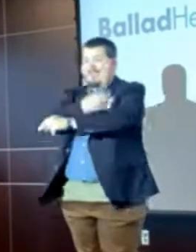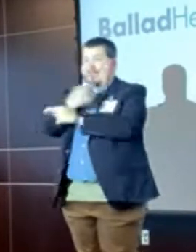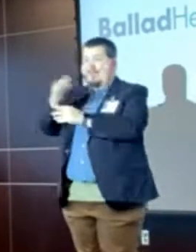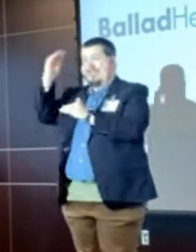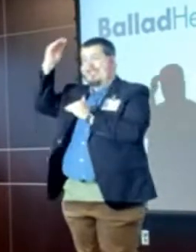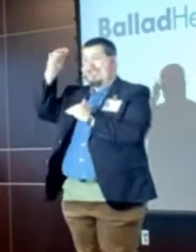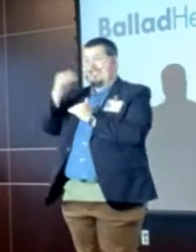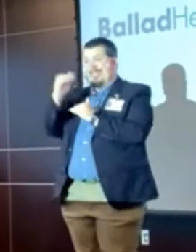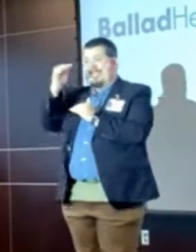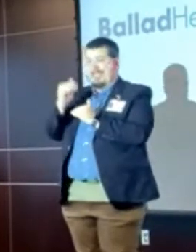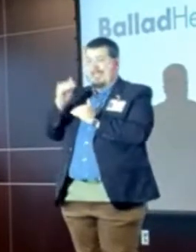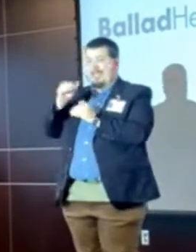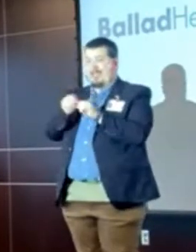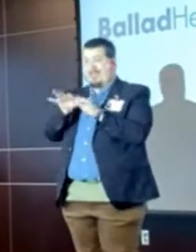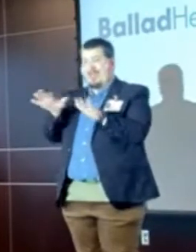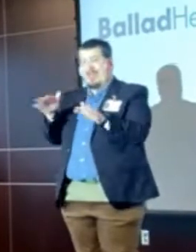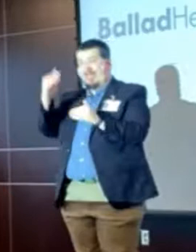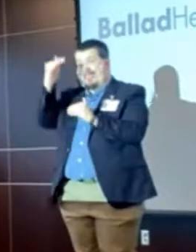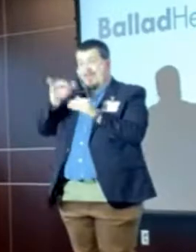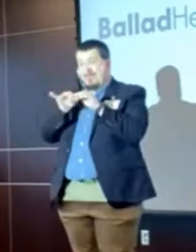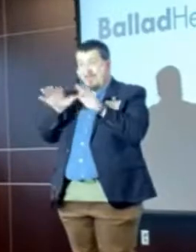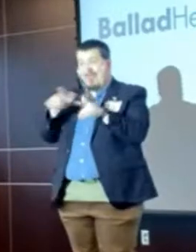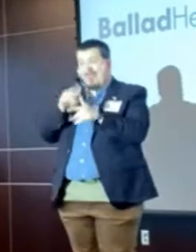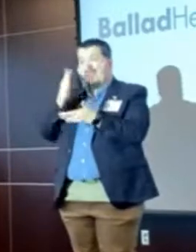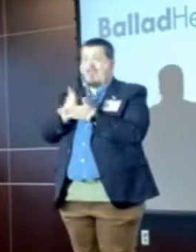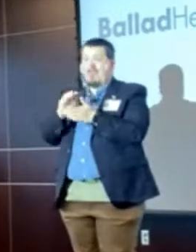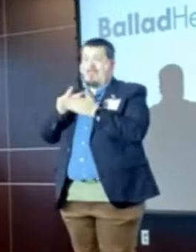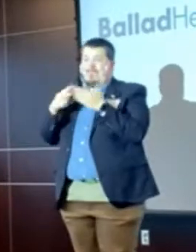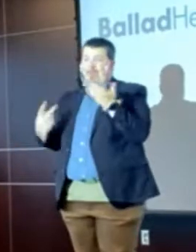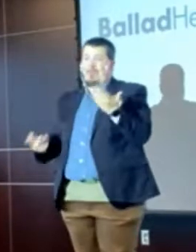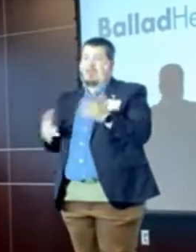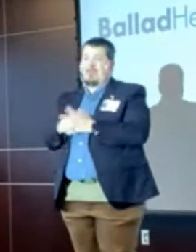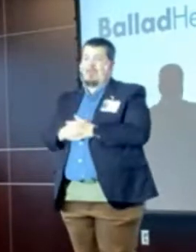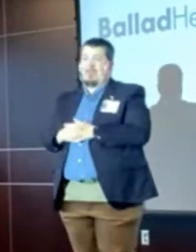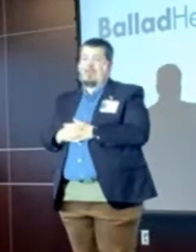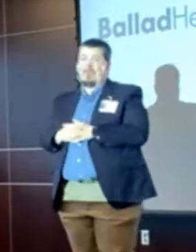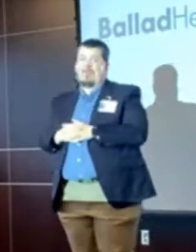try to limit this spread. You limit spread, and that's how you stop variants.